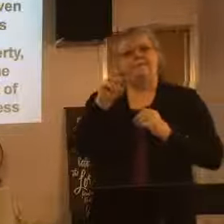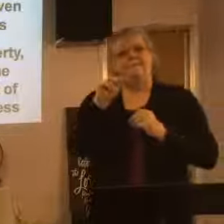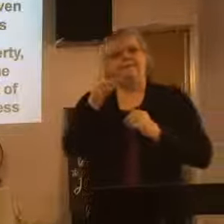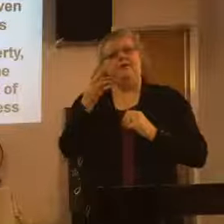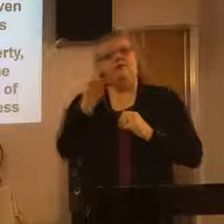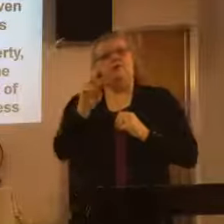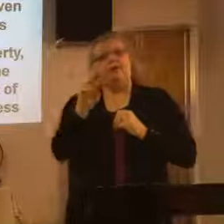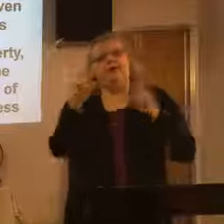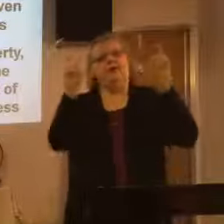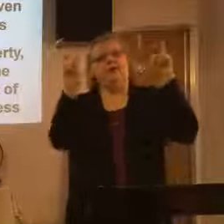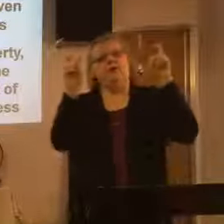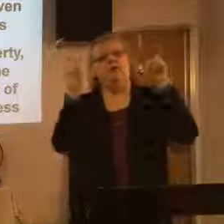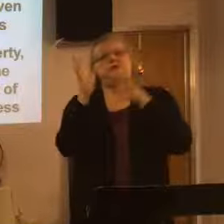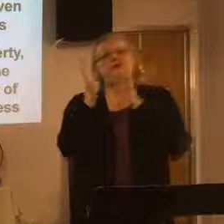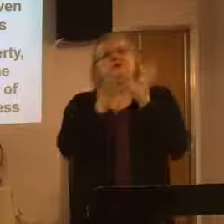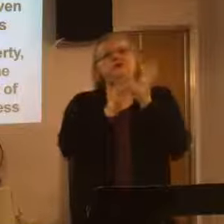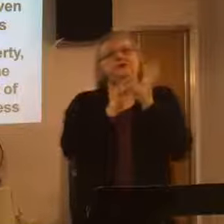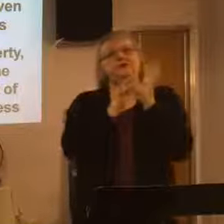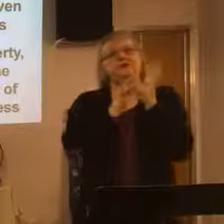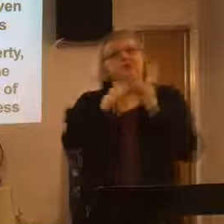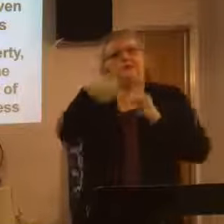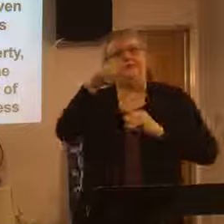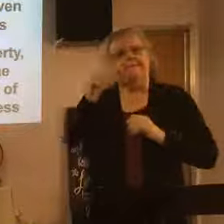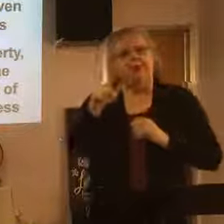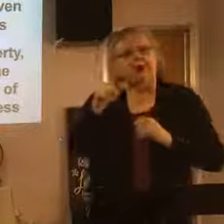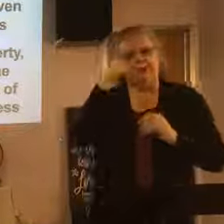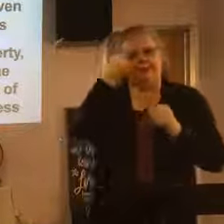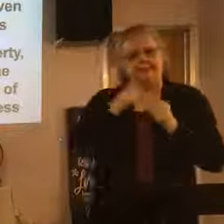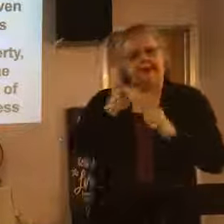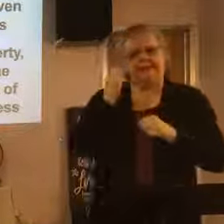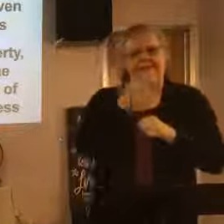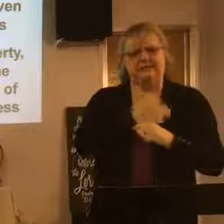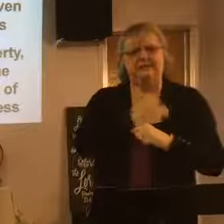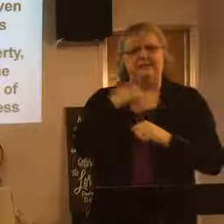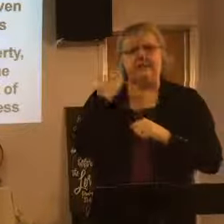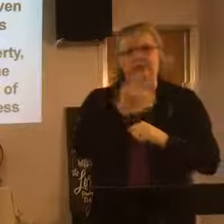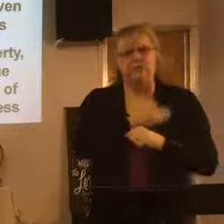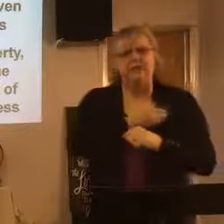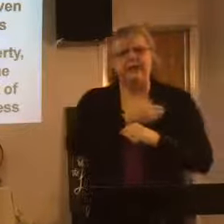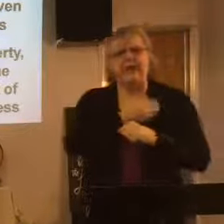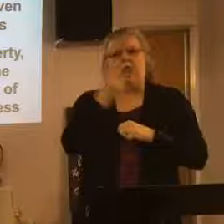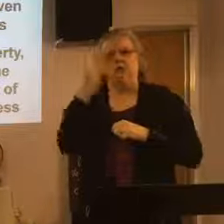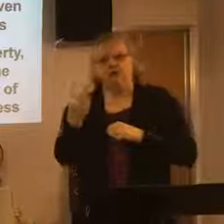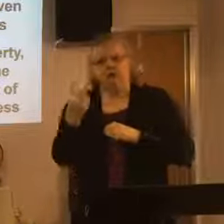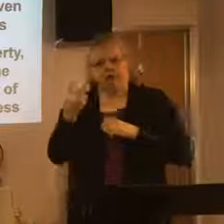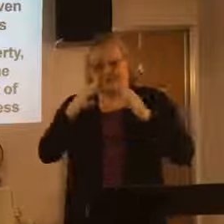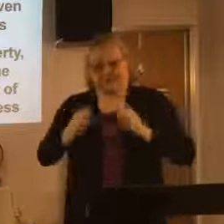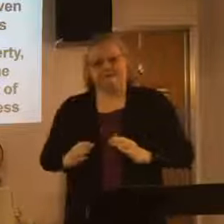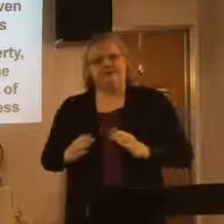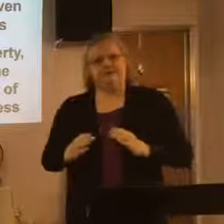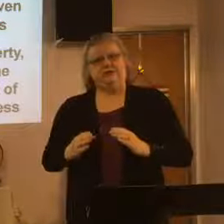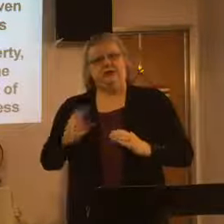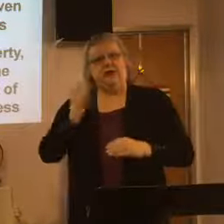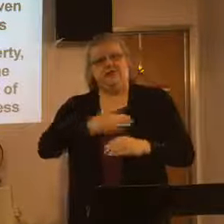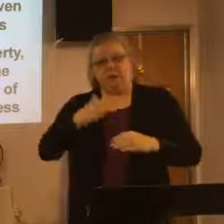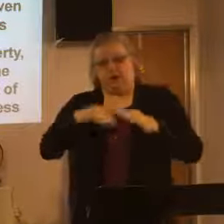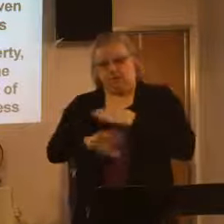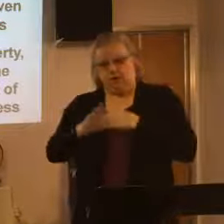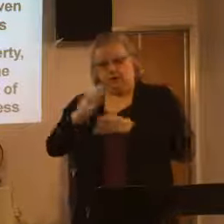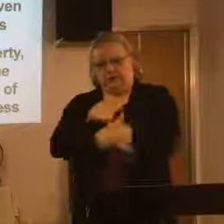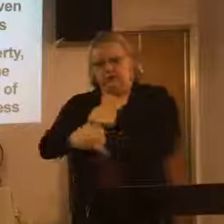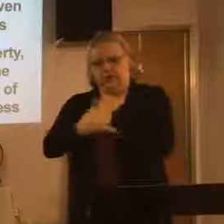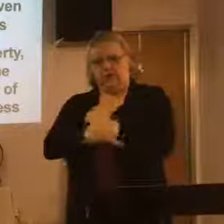quotes Jesus. And so the Apostle Paul, first of all, reminds us that we're dual citizens, citizens of our birth country, and